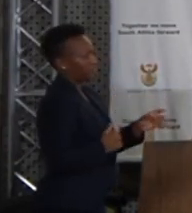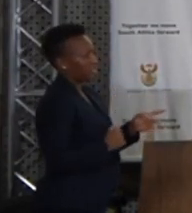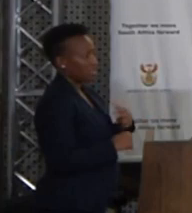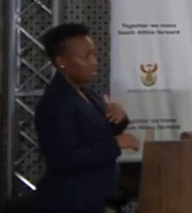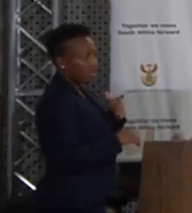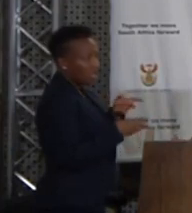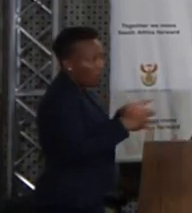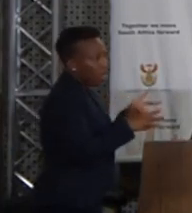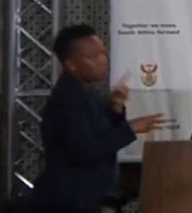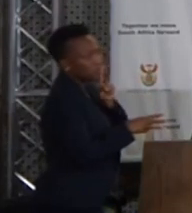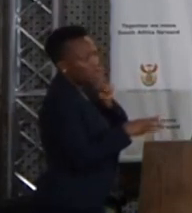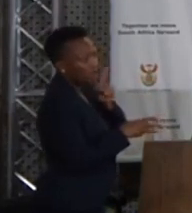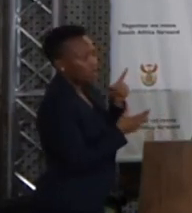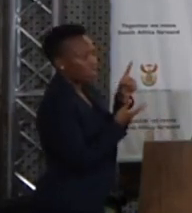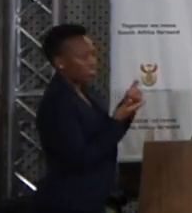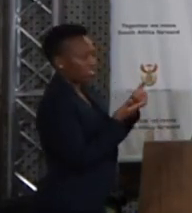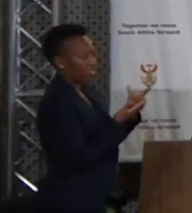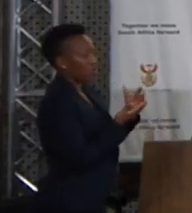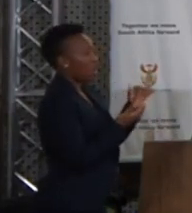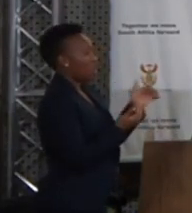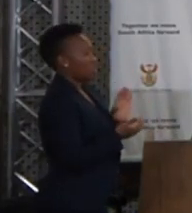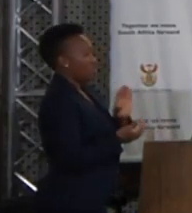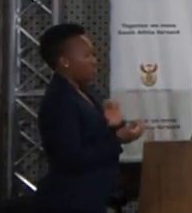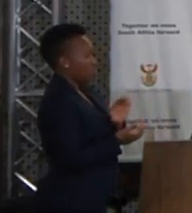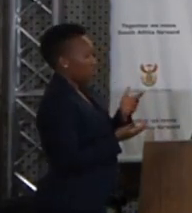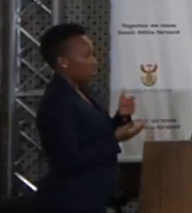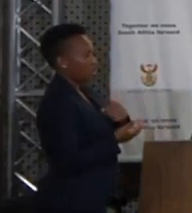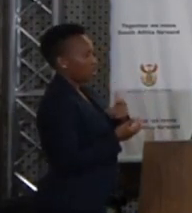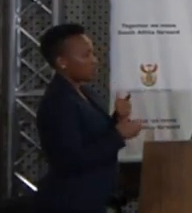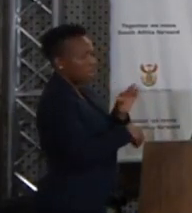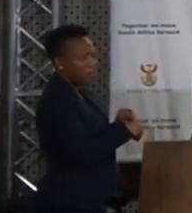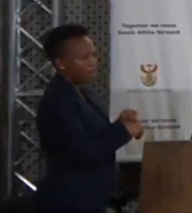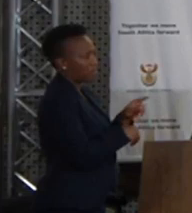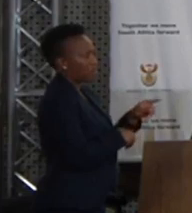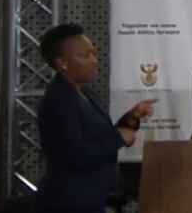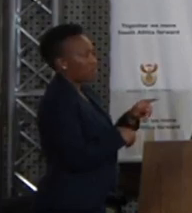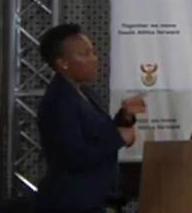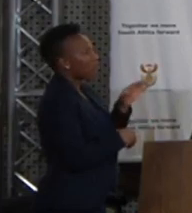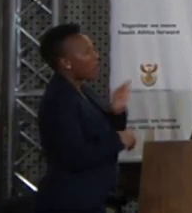Yeah.